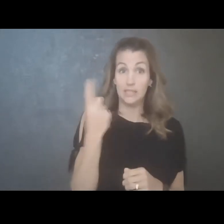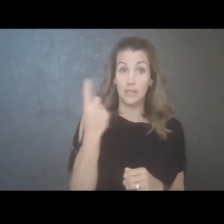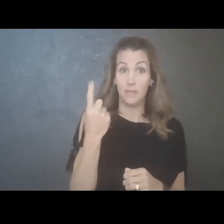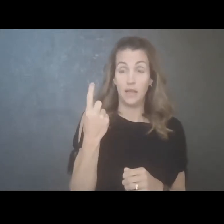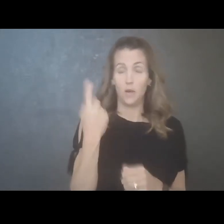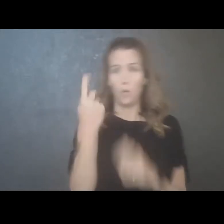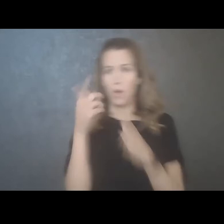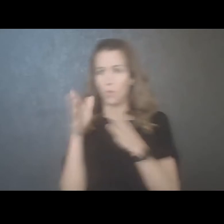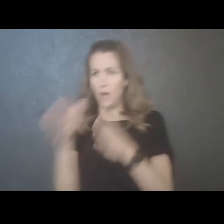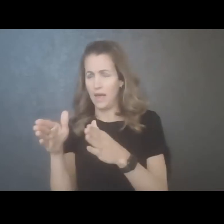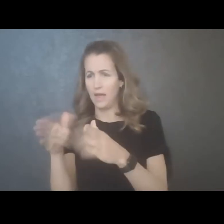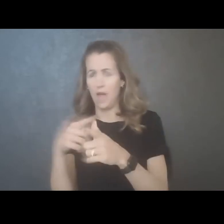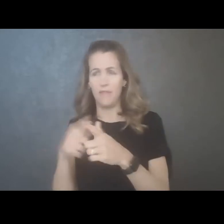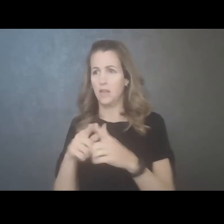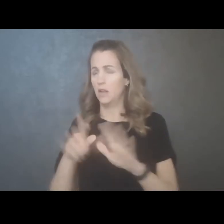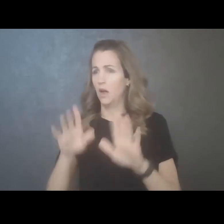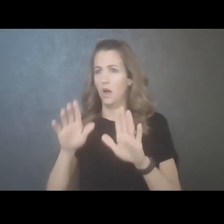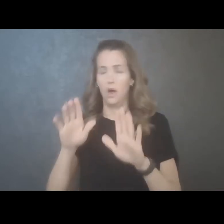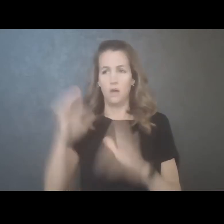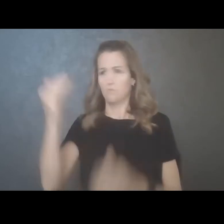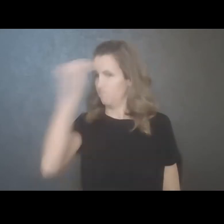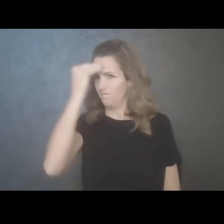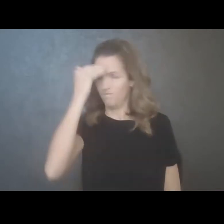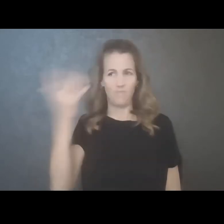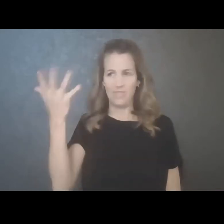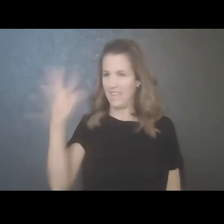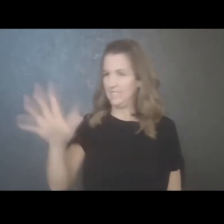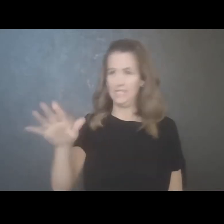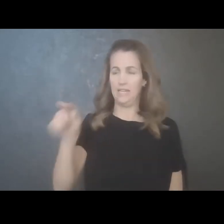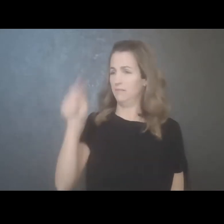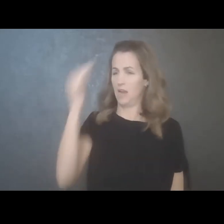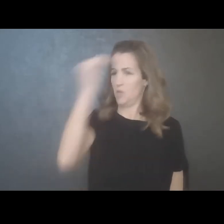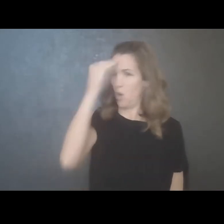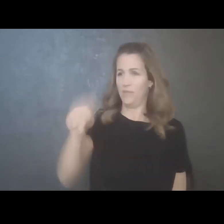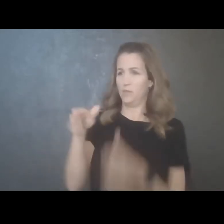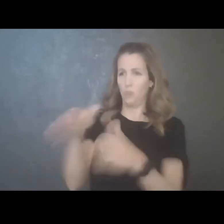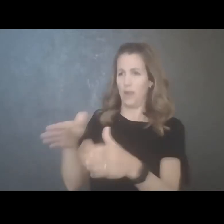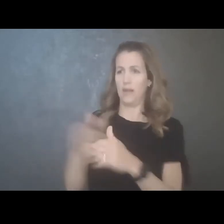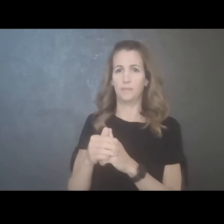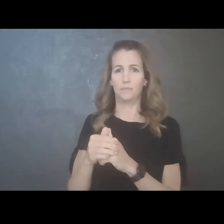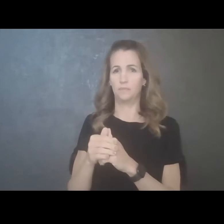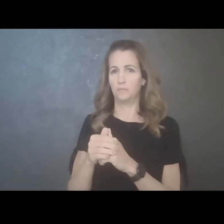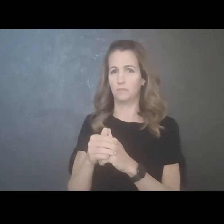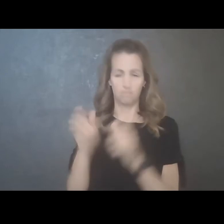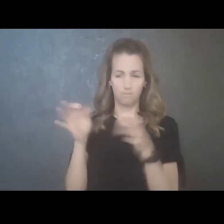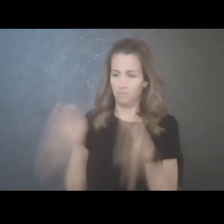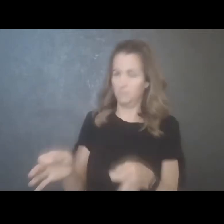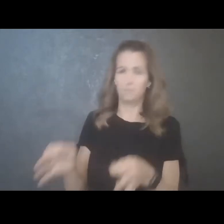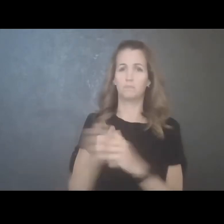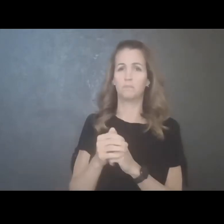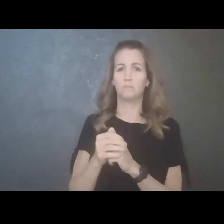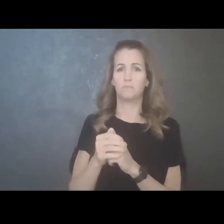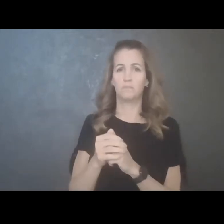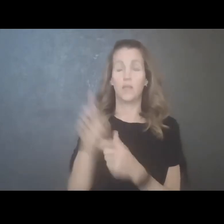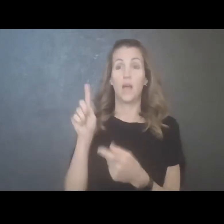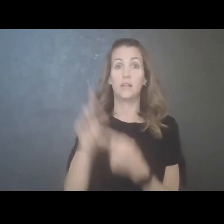and you swore that's how it was? You said, that's it. This is the way. No ifs, ands, or buts. That's the way it is. Until you